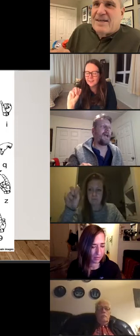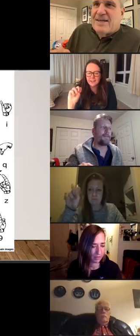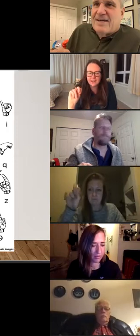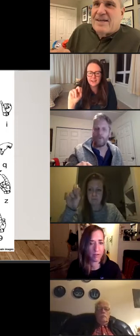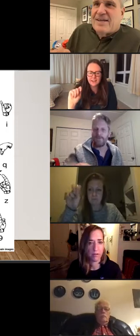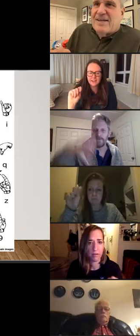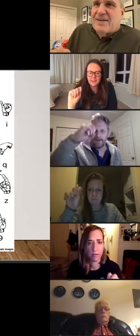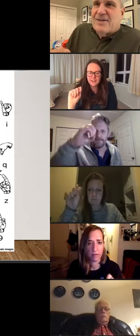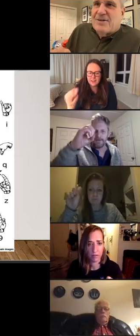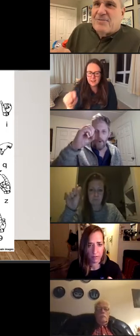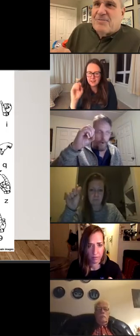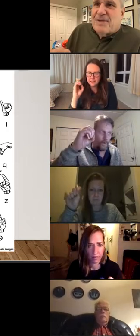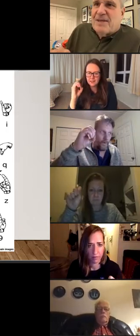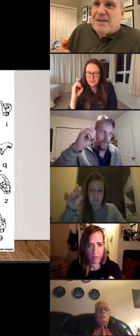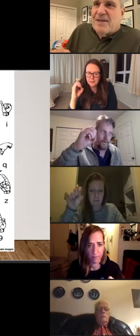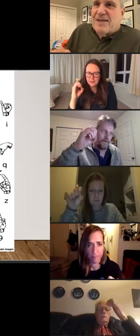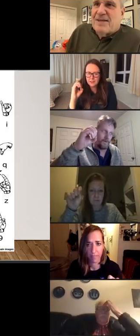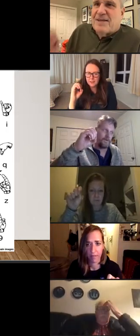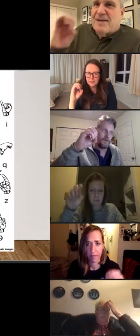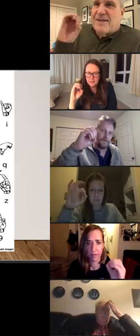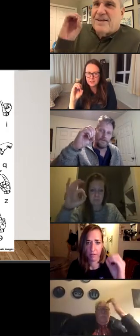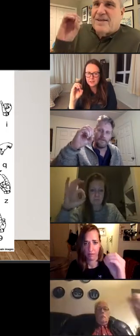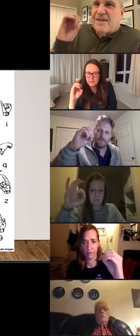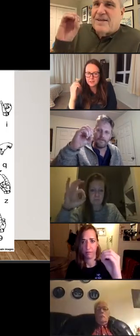After M, we have the really obvious O.